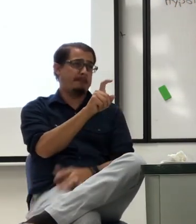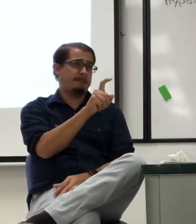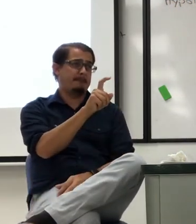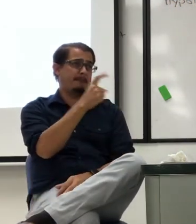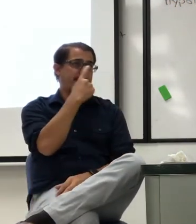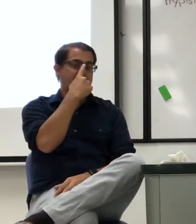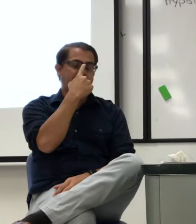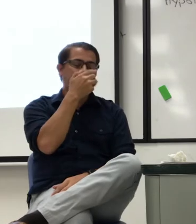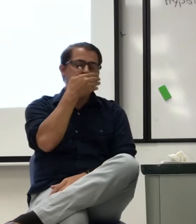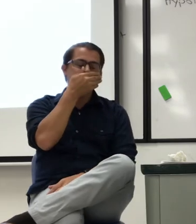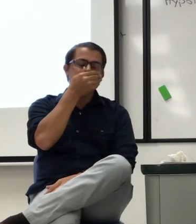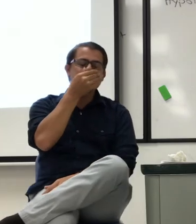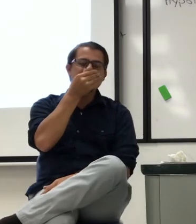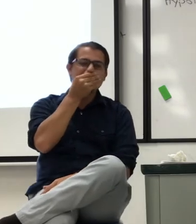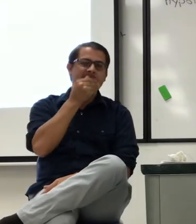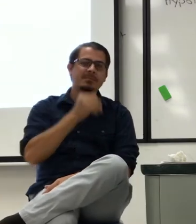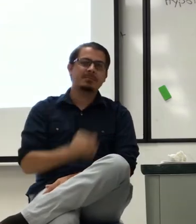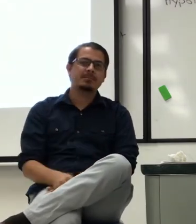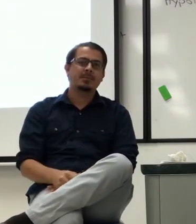Hypothalamic